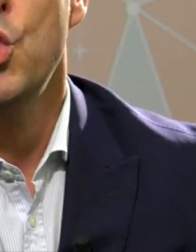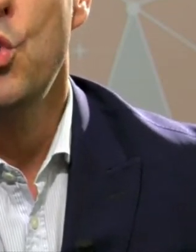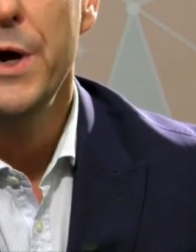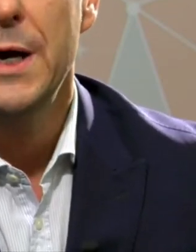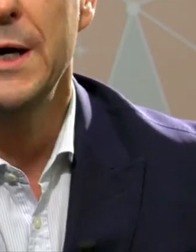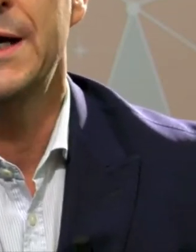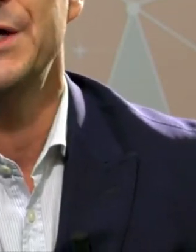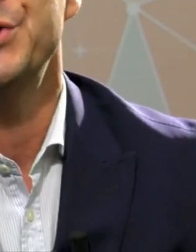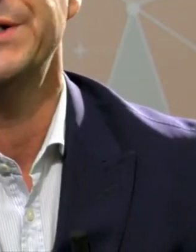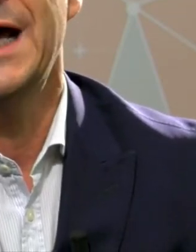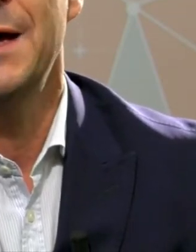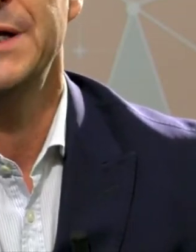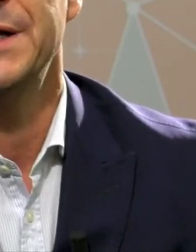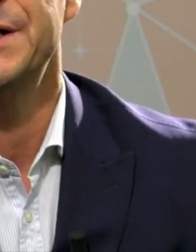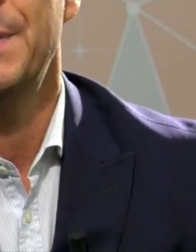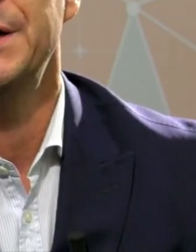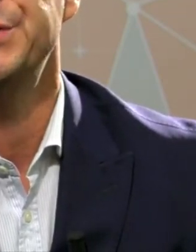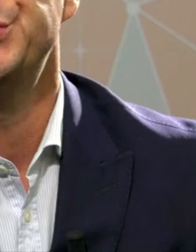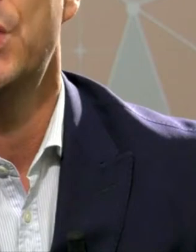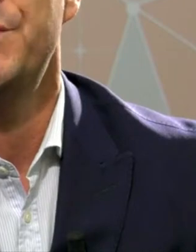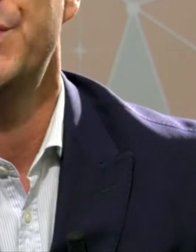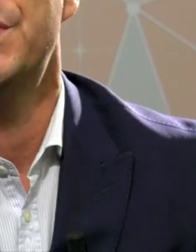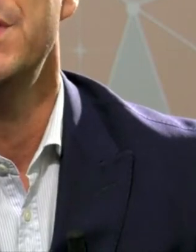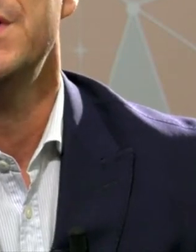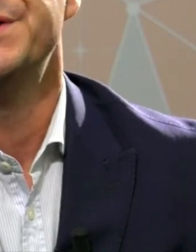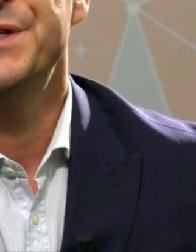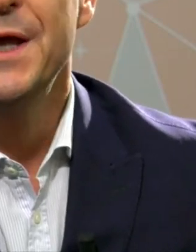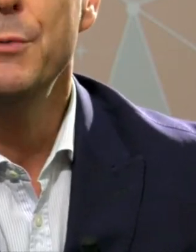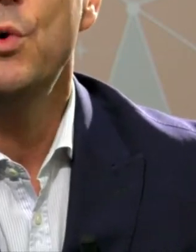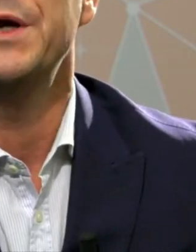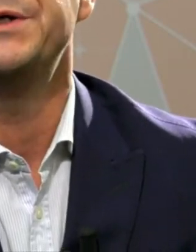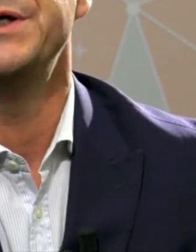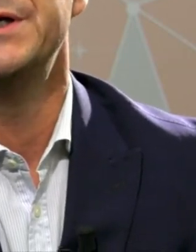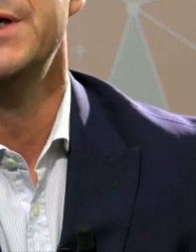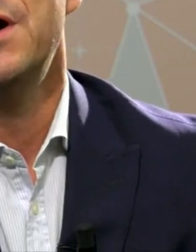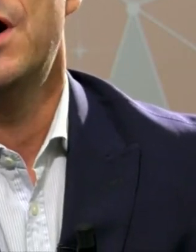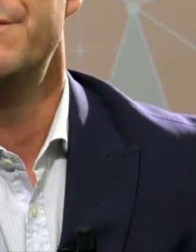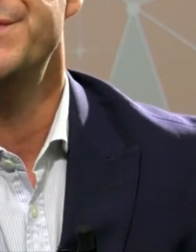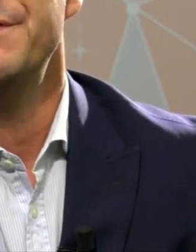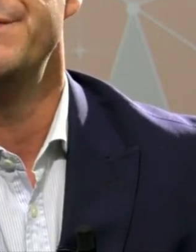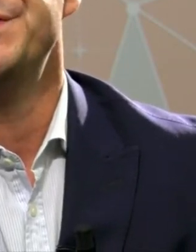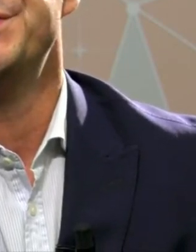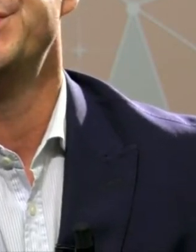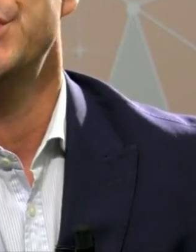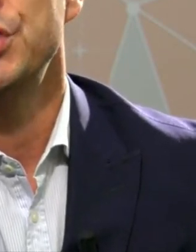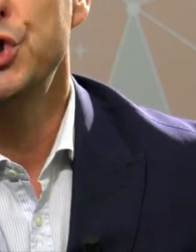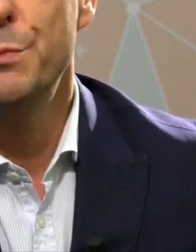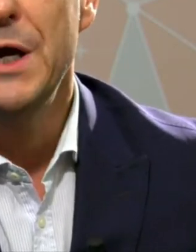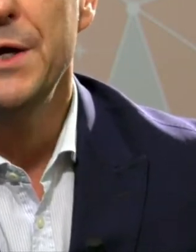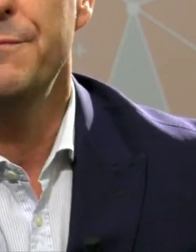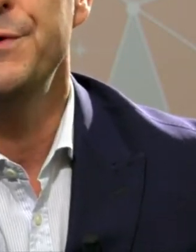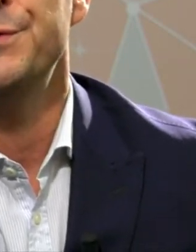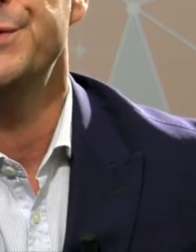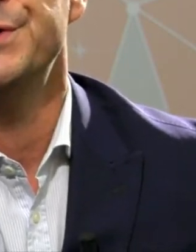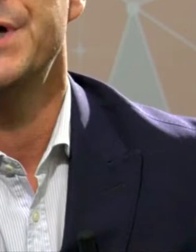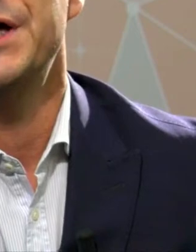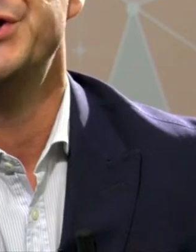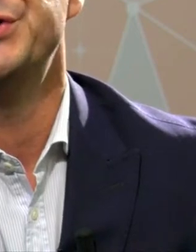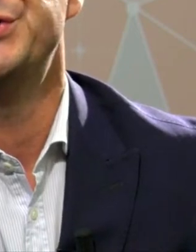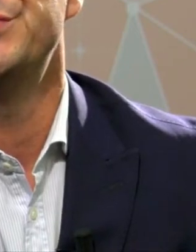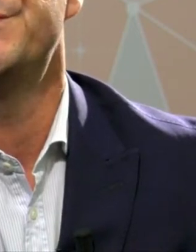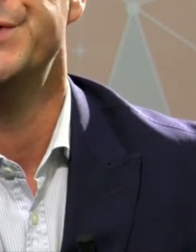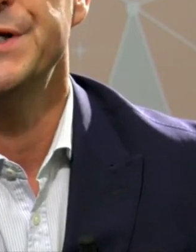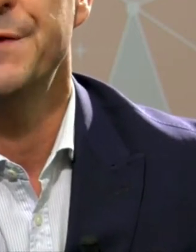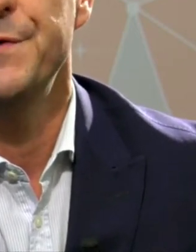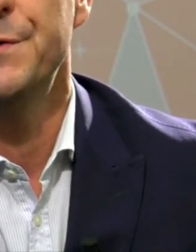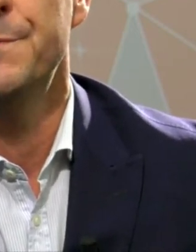how quickly can you adapt and expand to offer the same quality of service to millions of users as